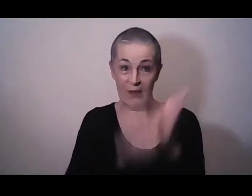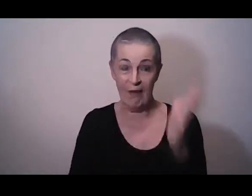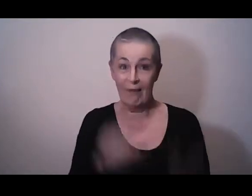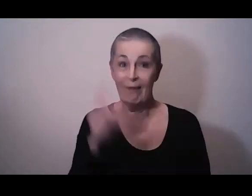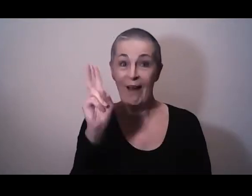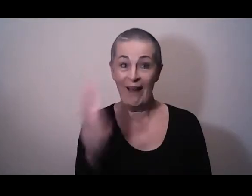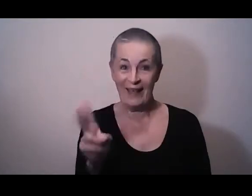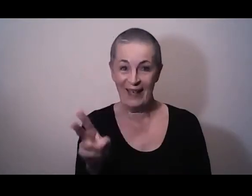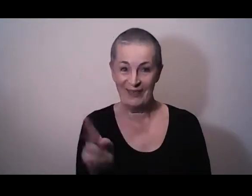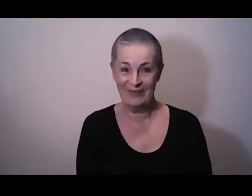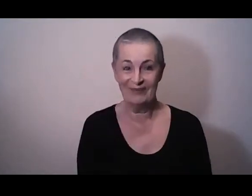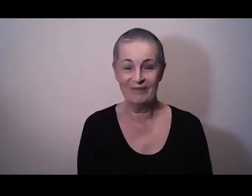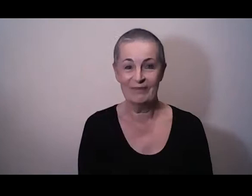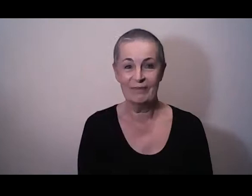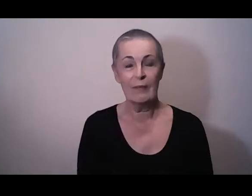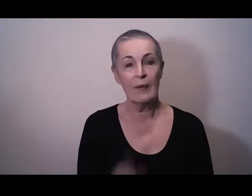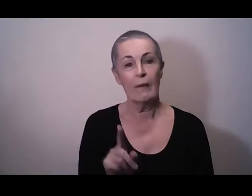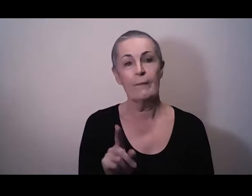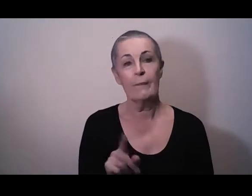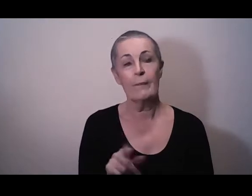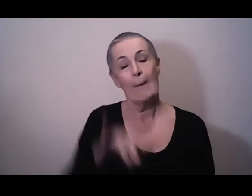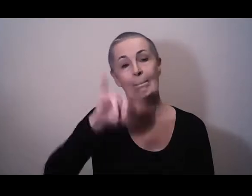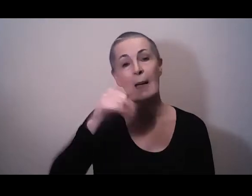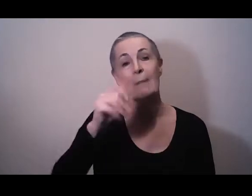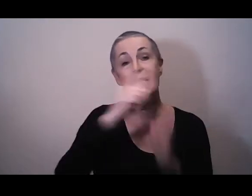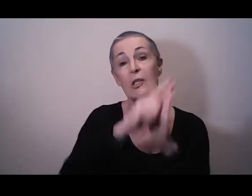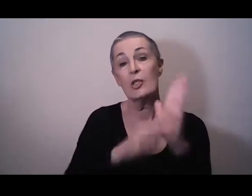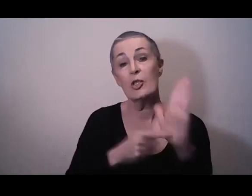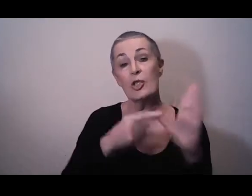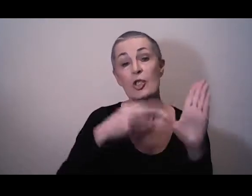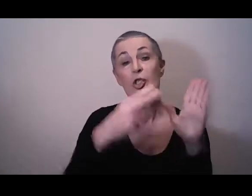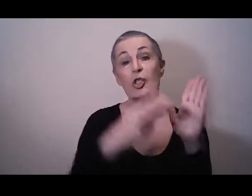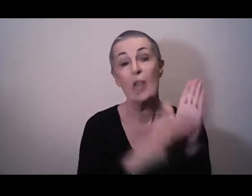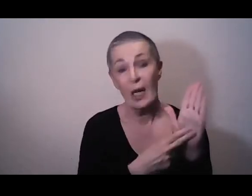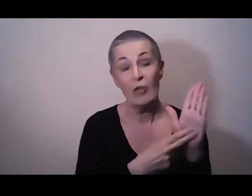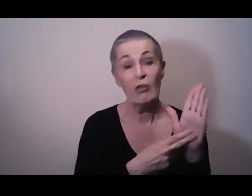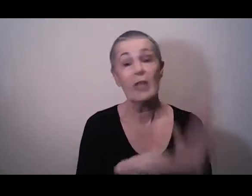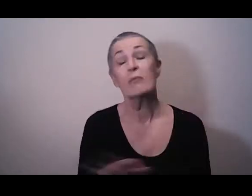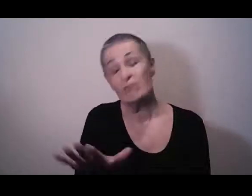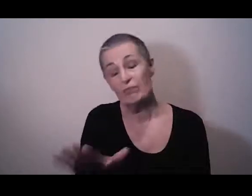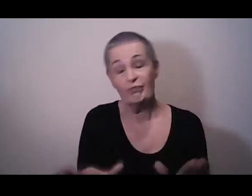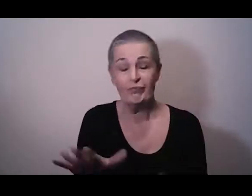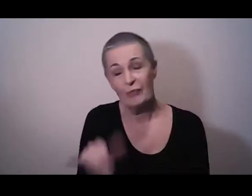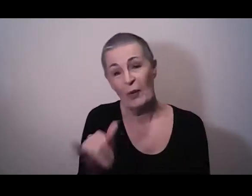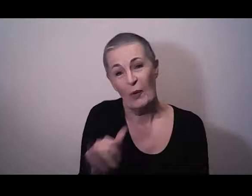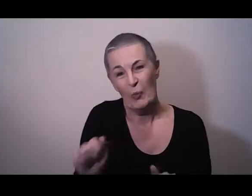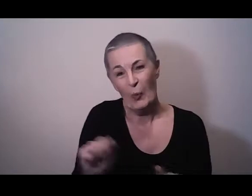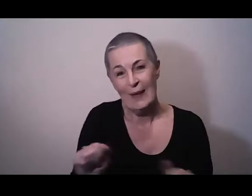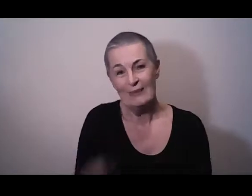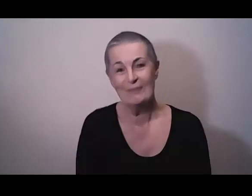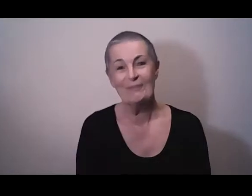hopefully the first week of January, if it's, and you will see. So